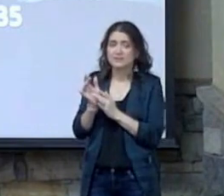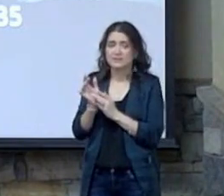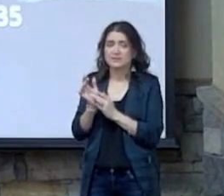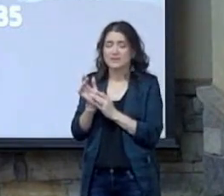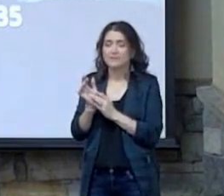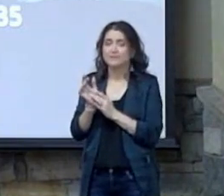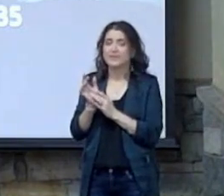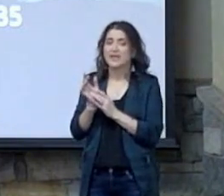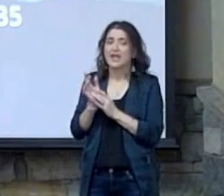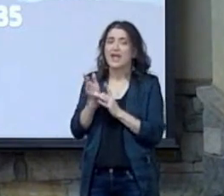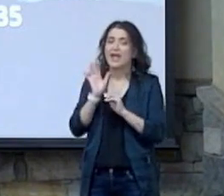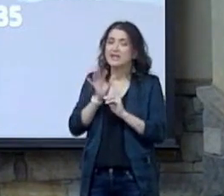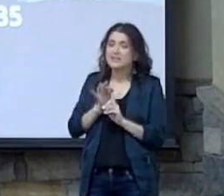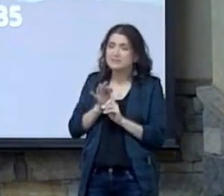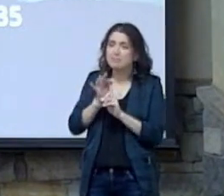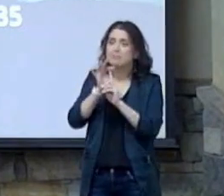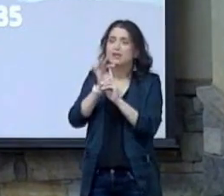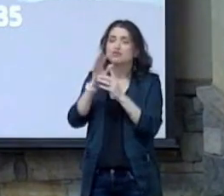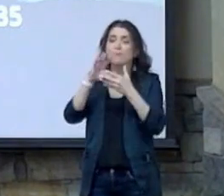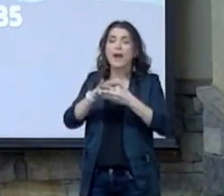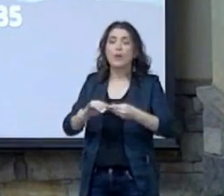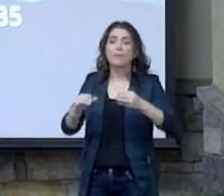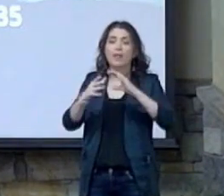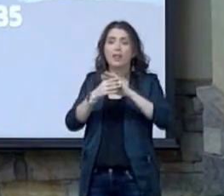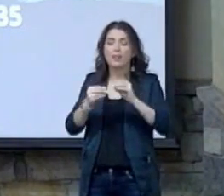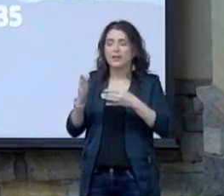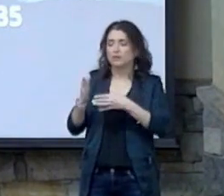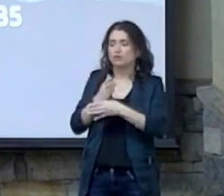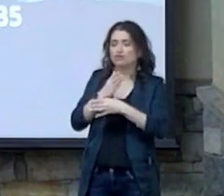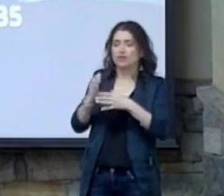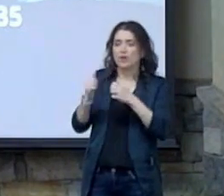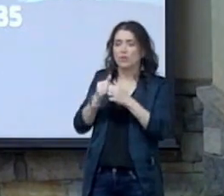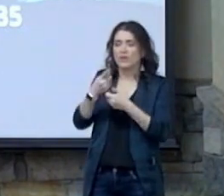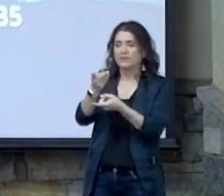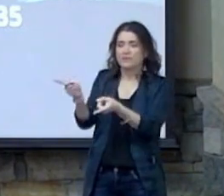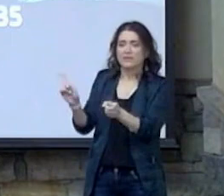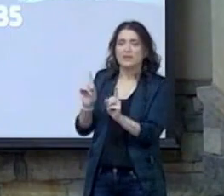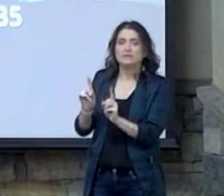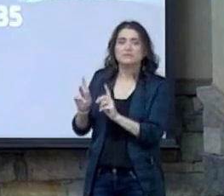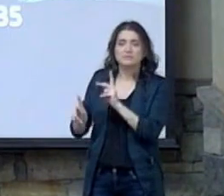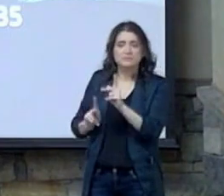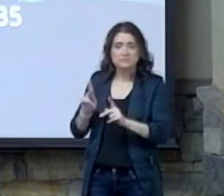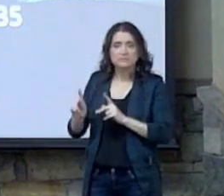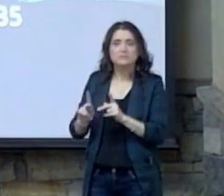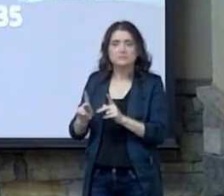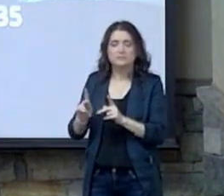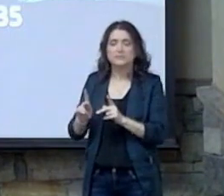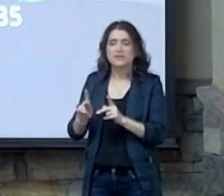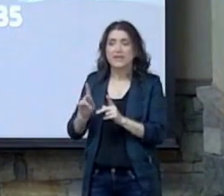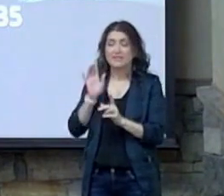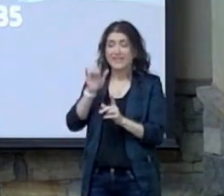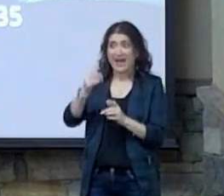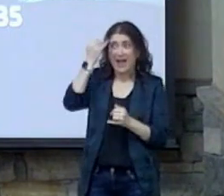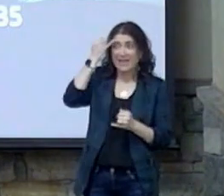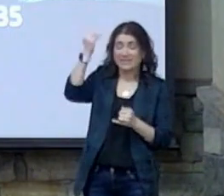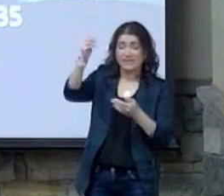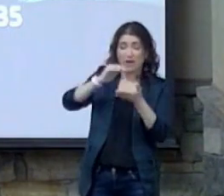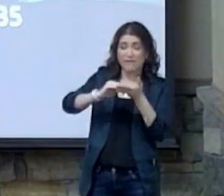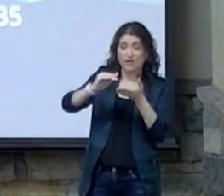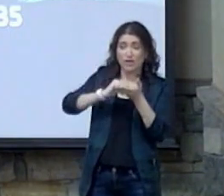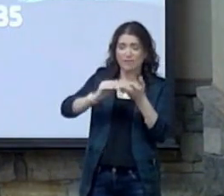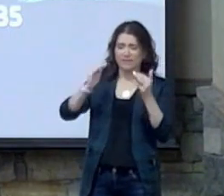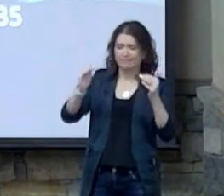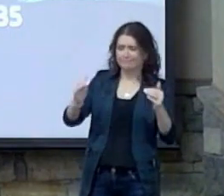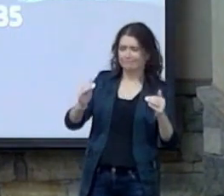this special parable that he would share with his apostles, that takes the idea of forgiveness and raises it